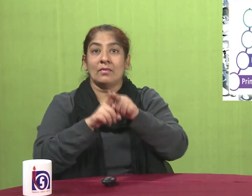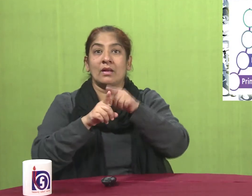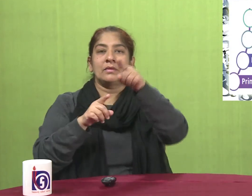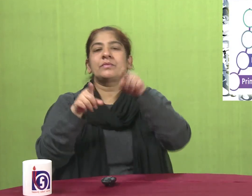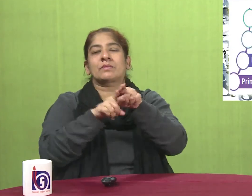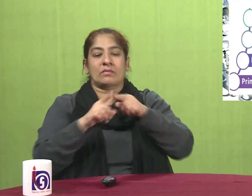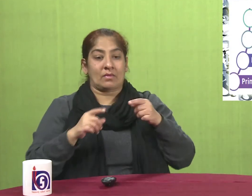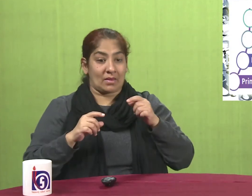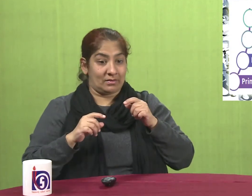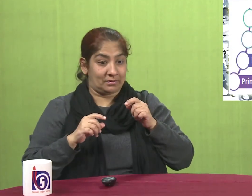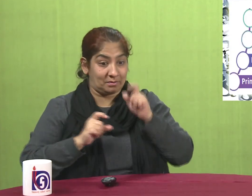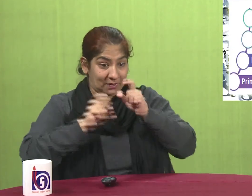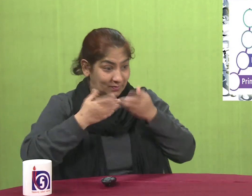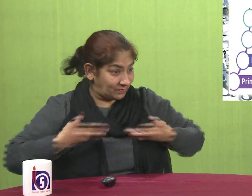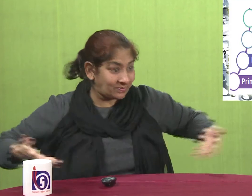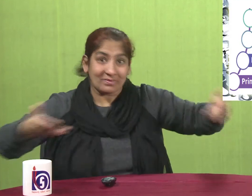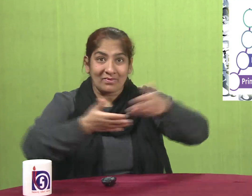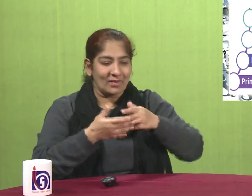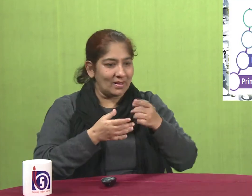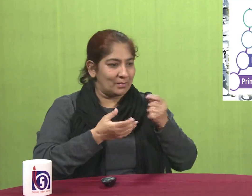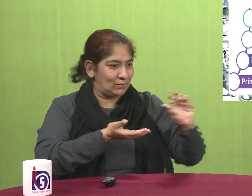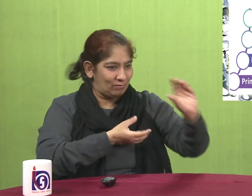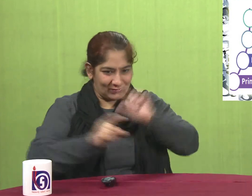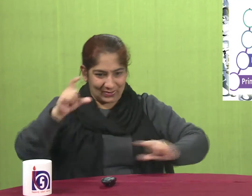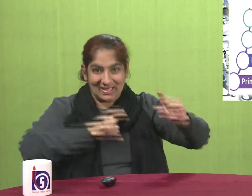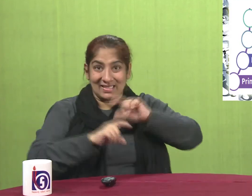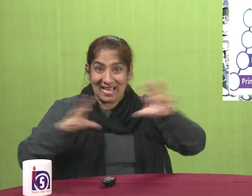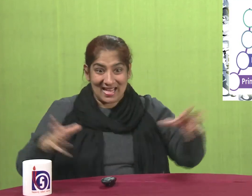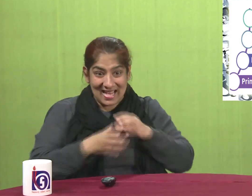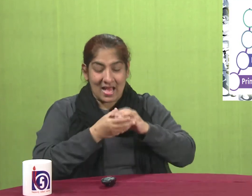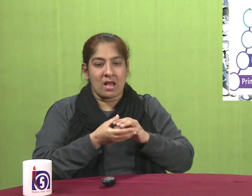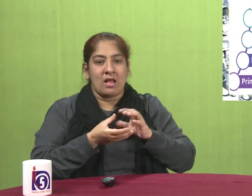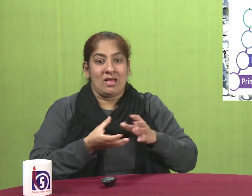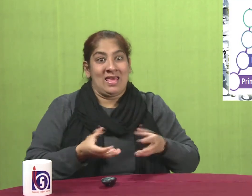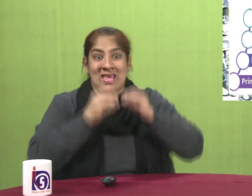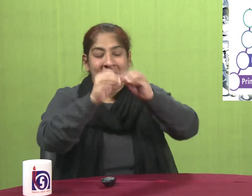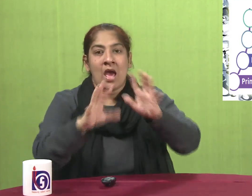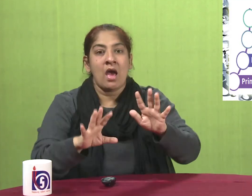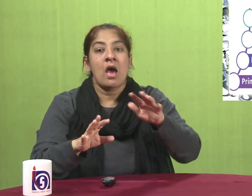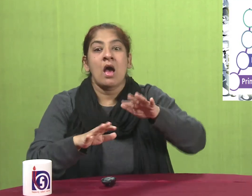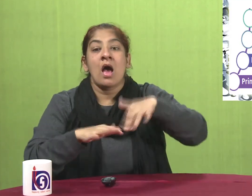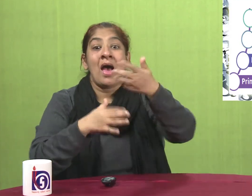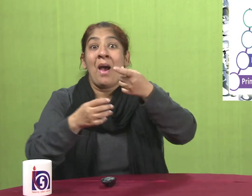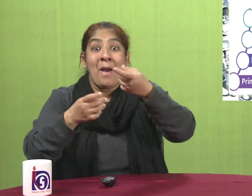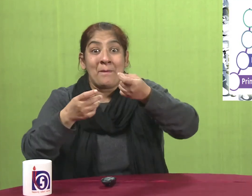Principle of contribution. the principal to